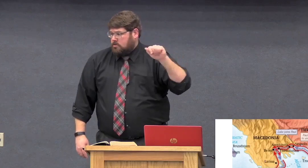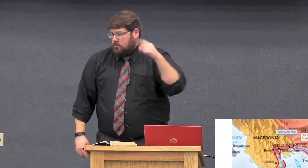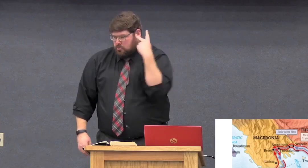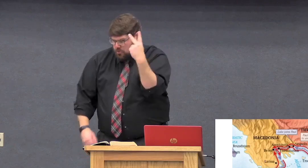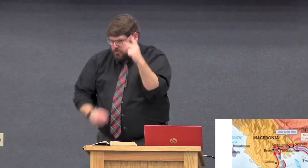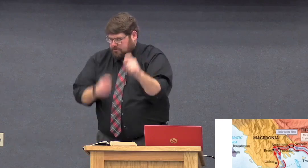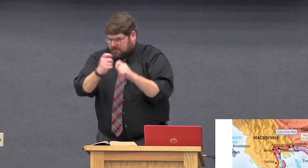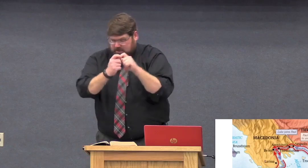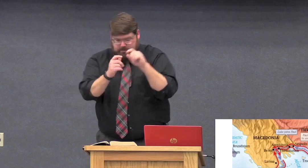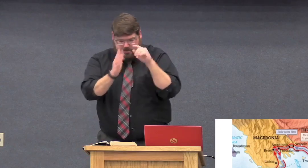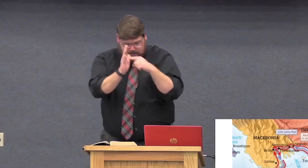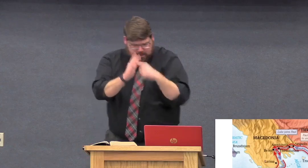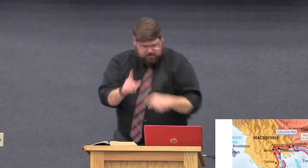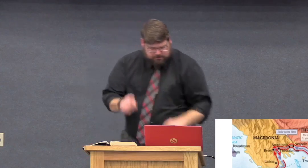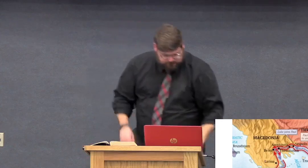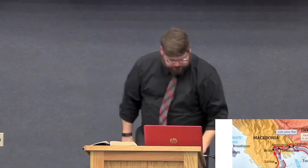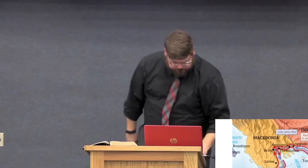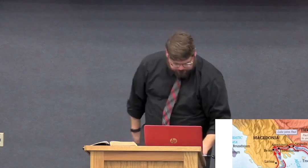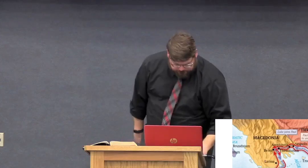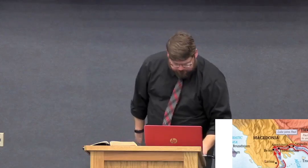from Thessalonica, two different examples.